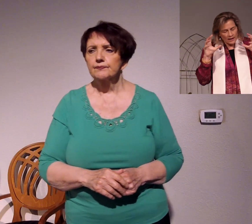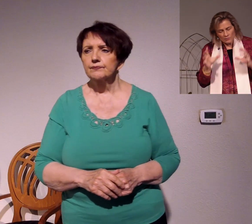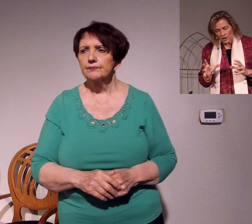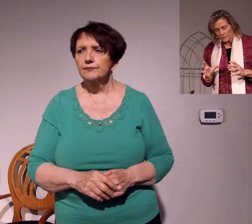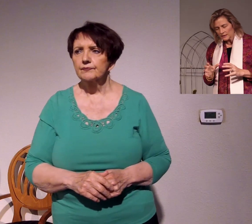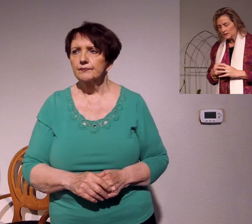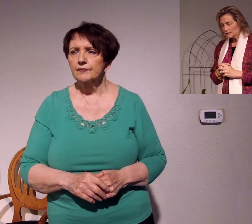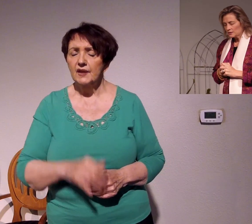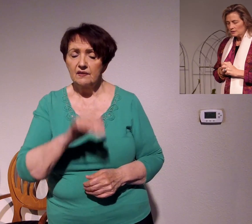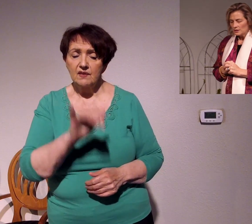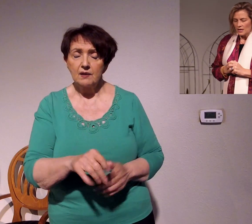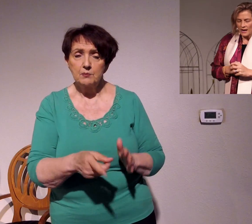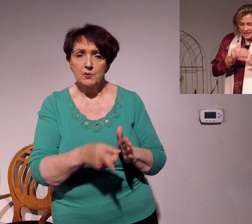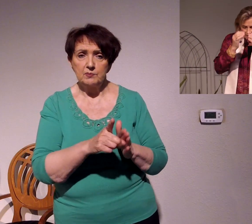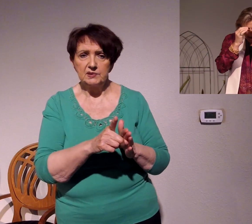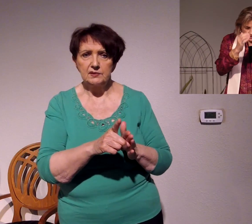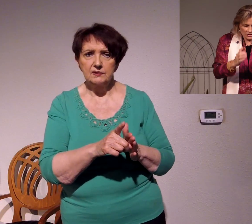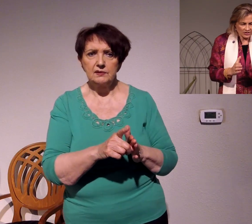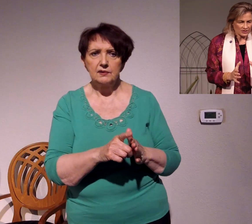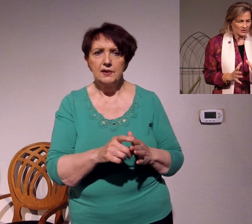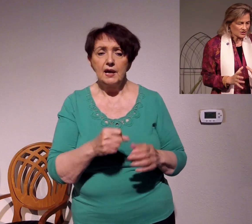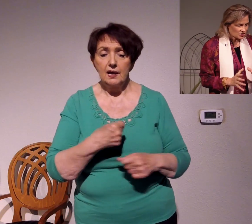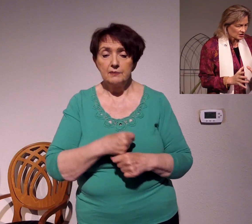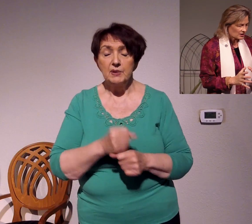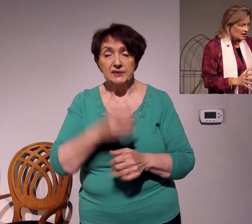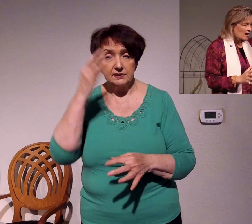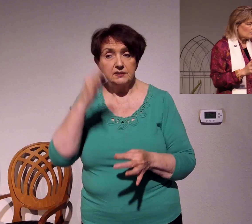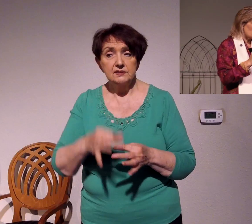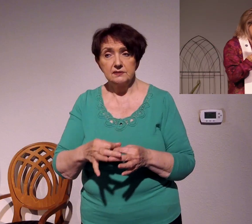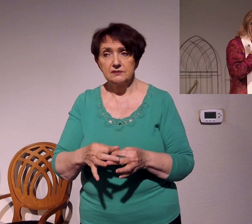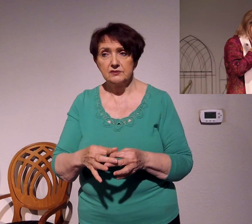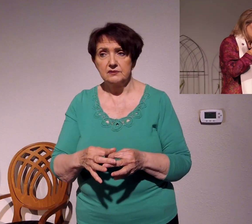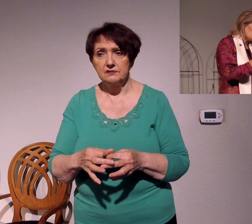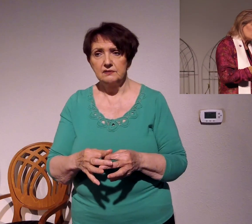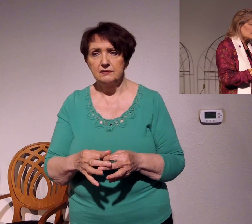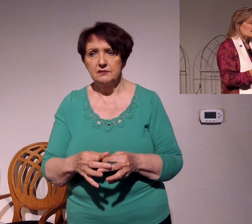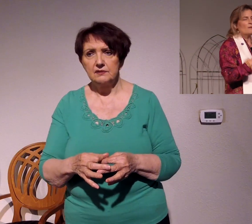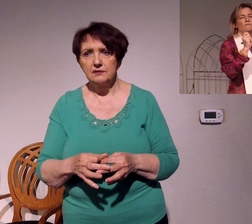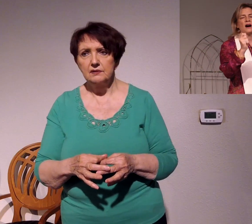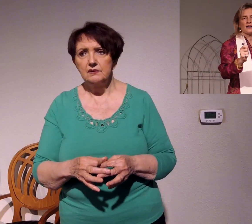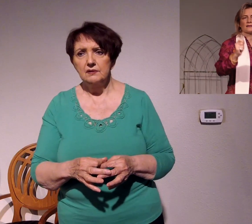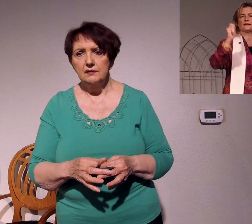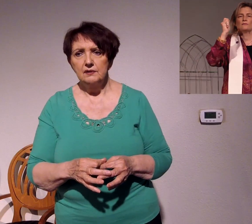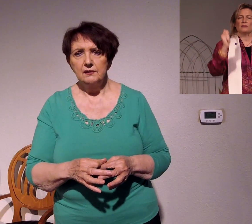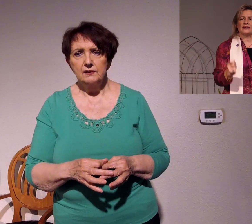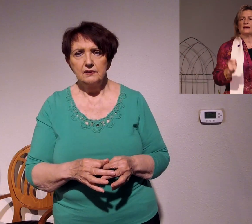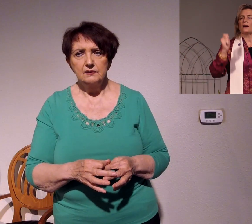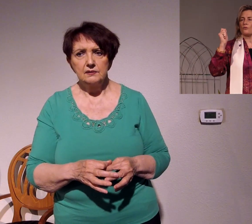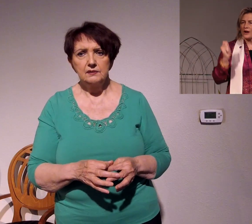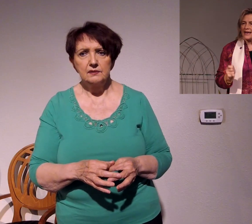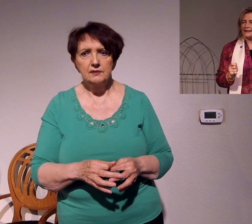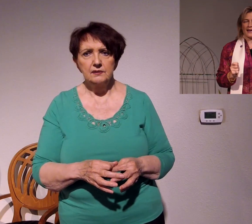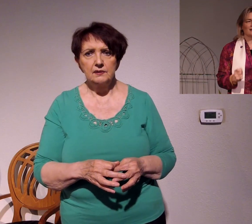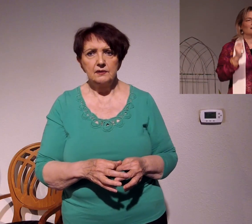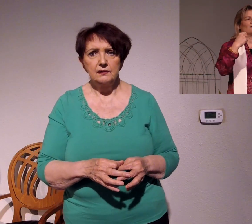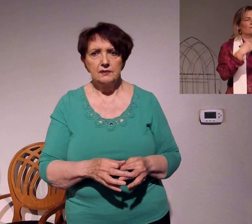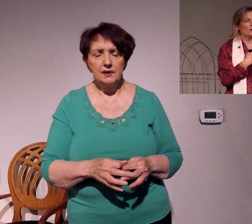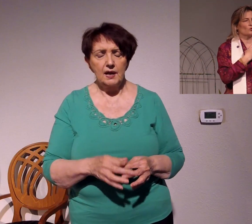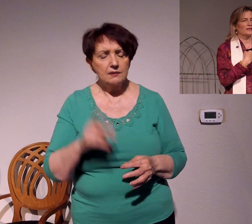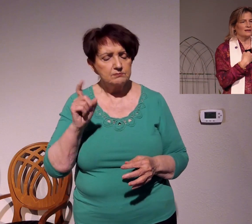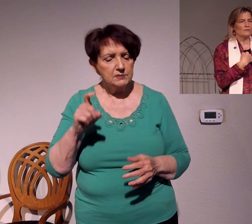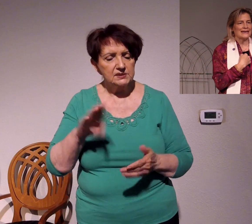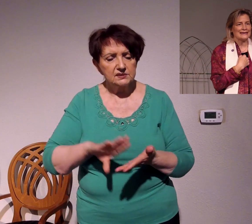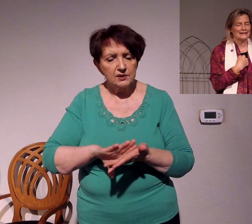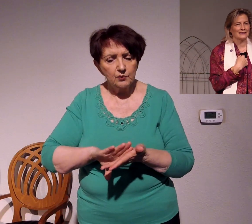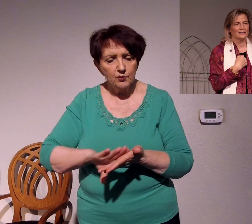So in that moment, I made a conscious decision. I'm like, this must be eradicated